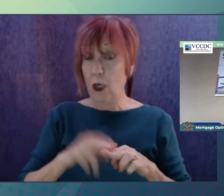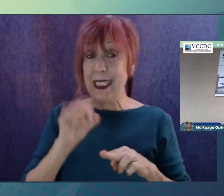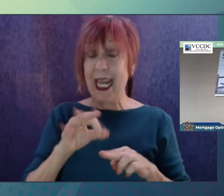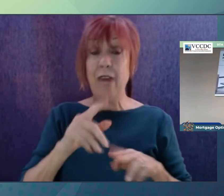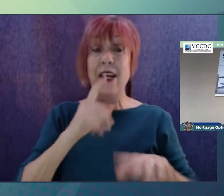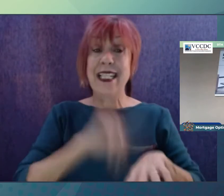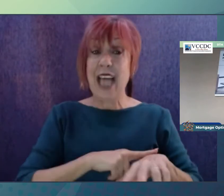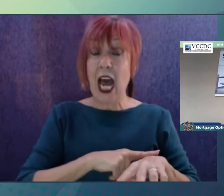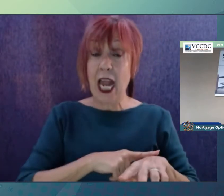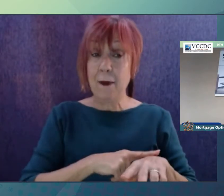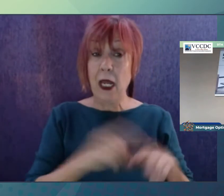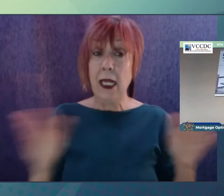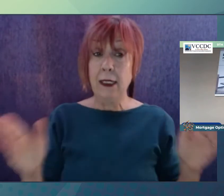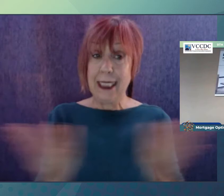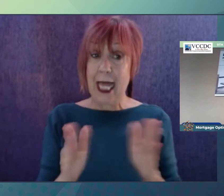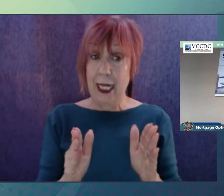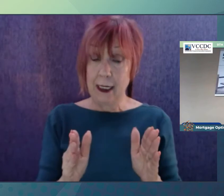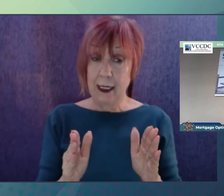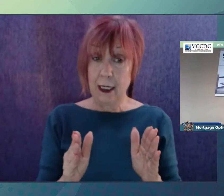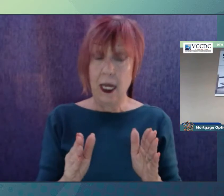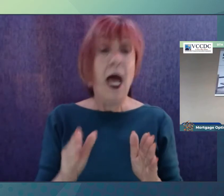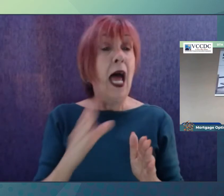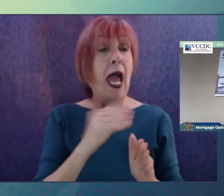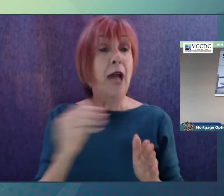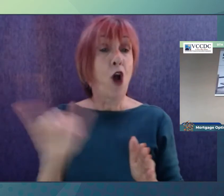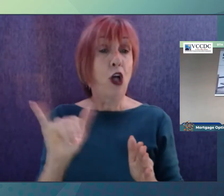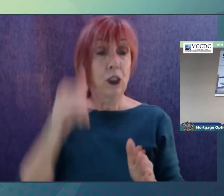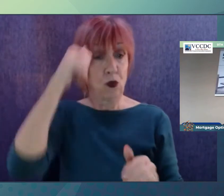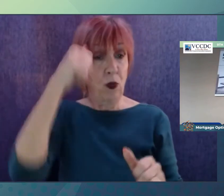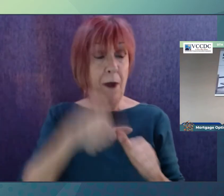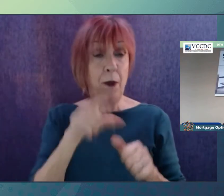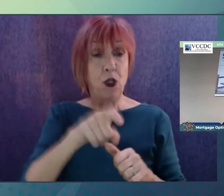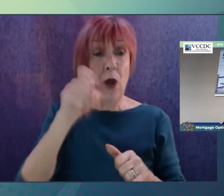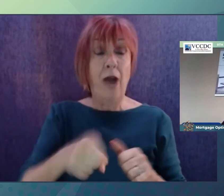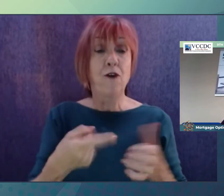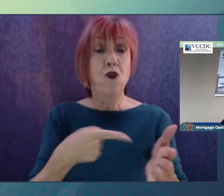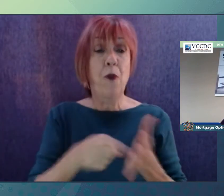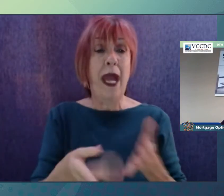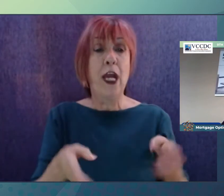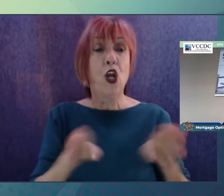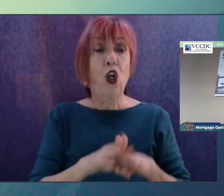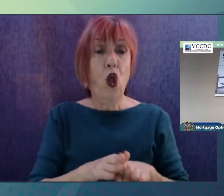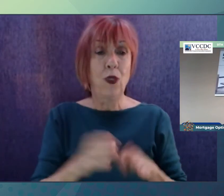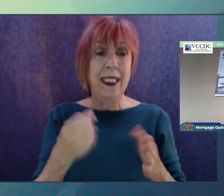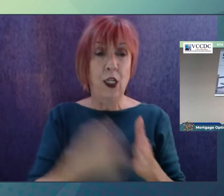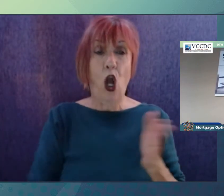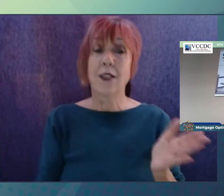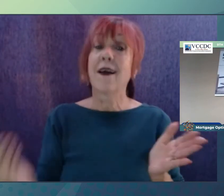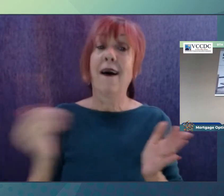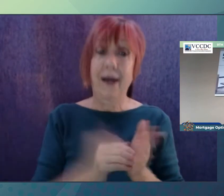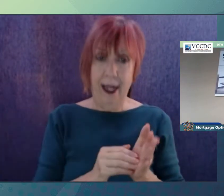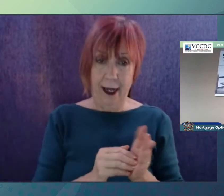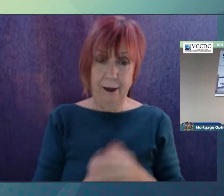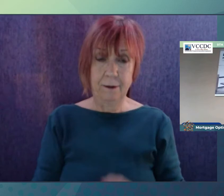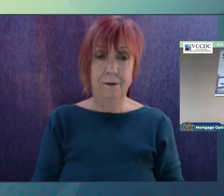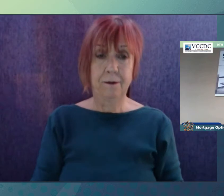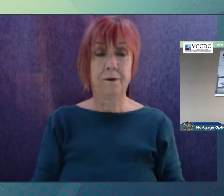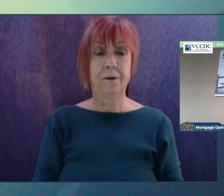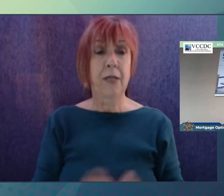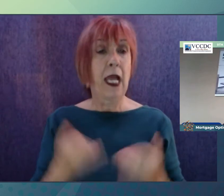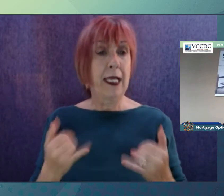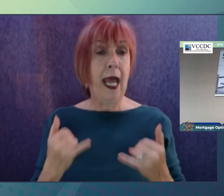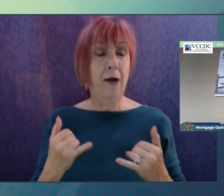have to pay closing costs on the refinance as well. Now let's move to the next option for homeowners, which is reverse